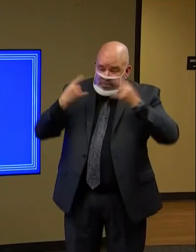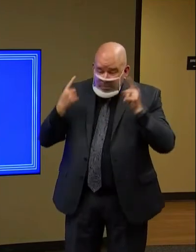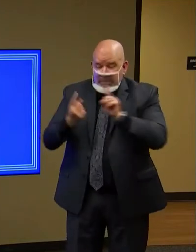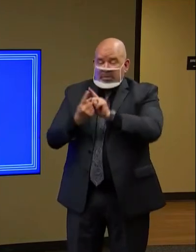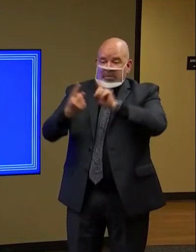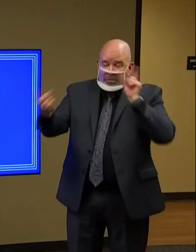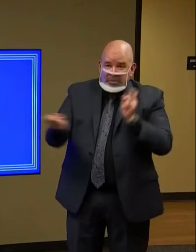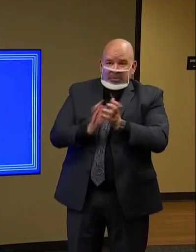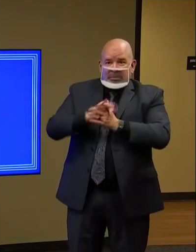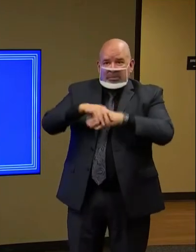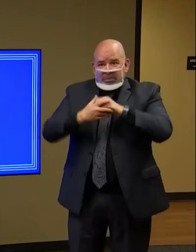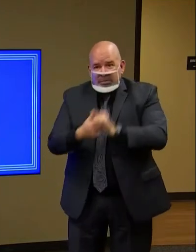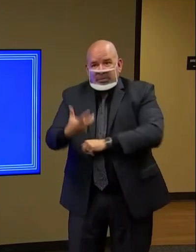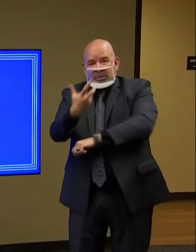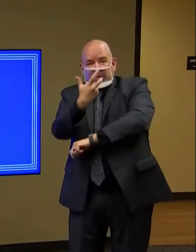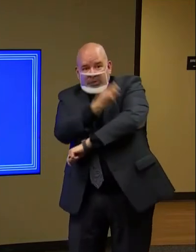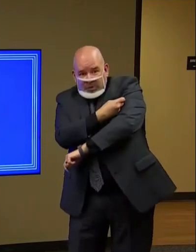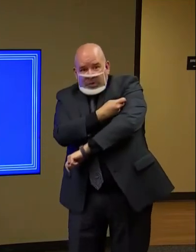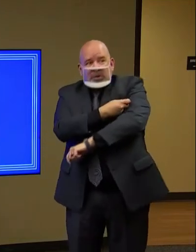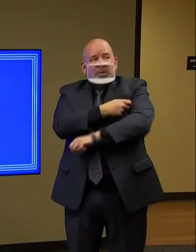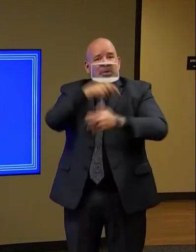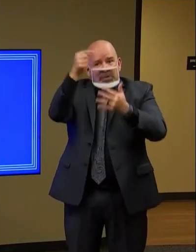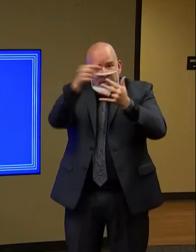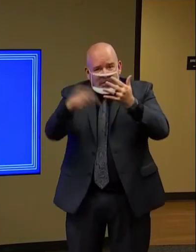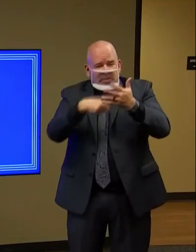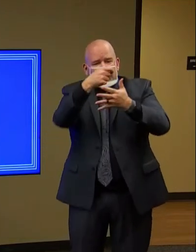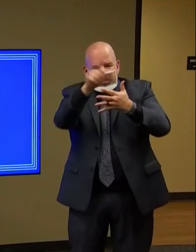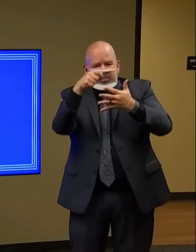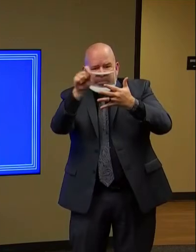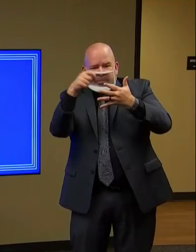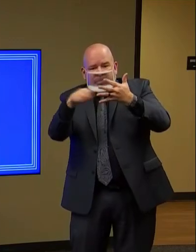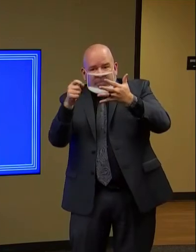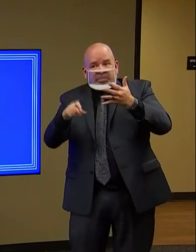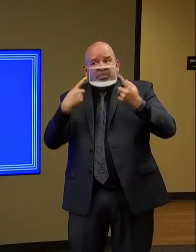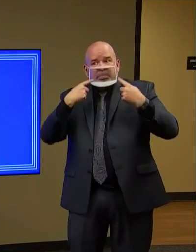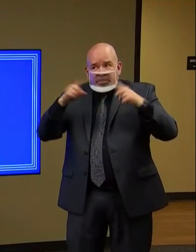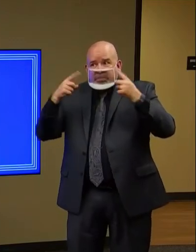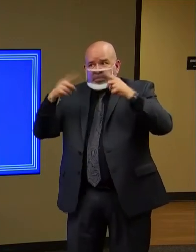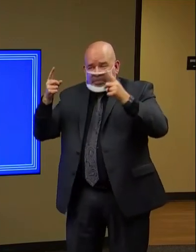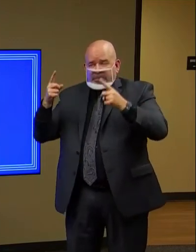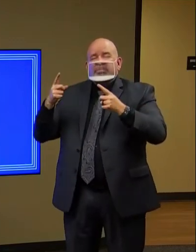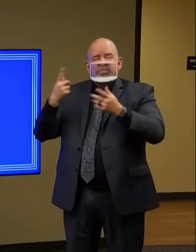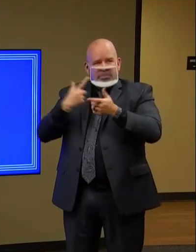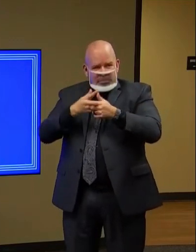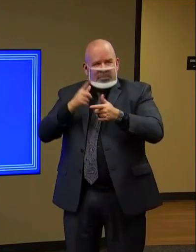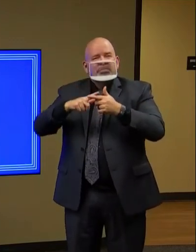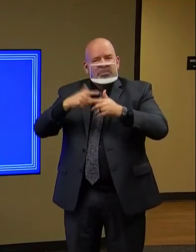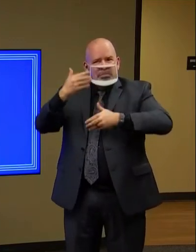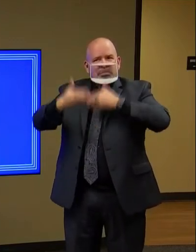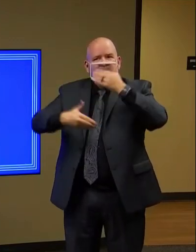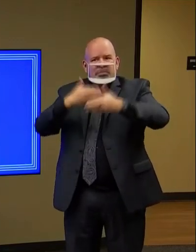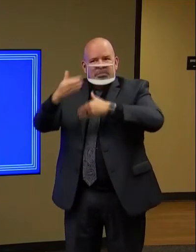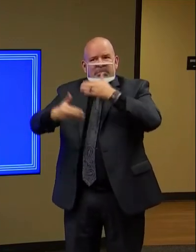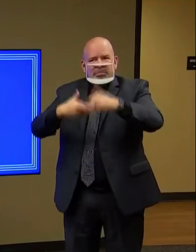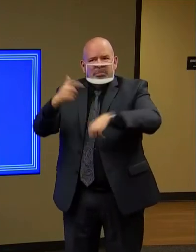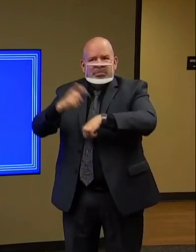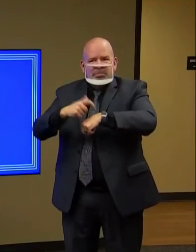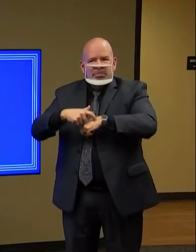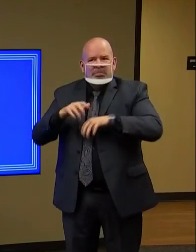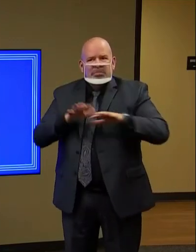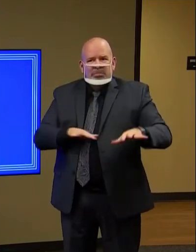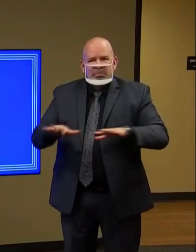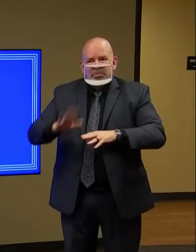our disposal being used. Okay, you've already got 2 vaccines right now. This mask is